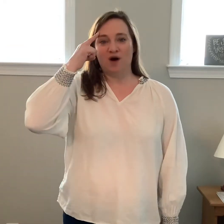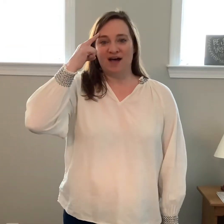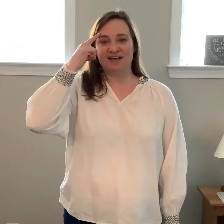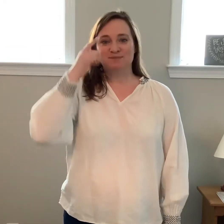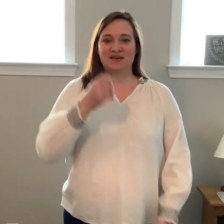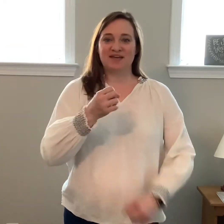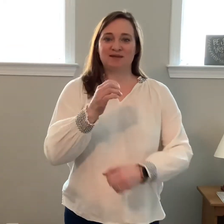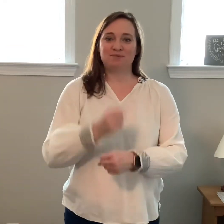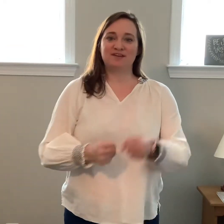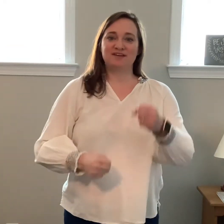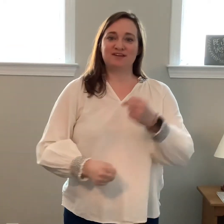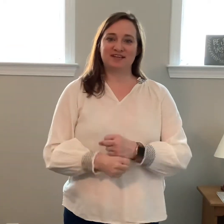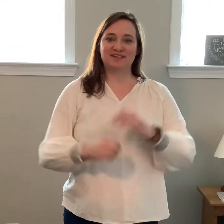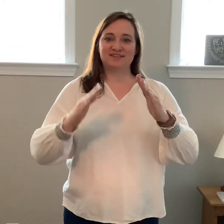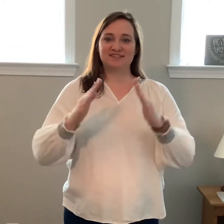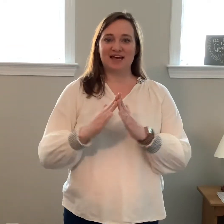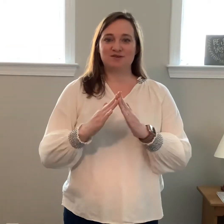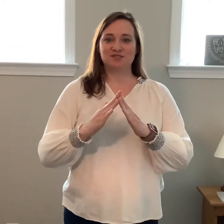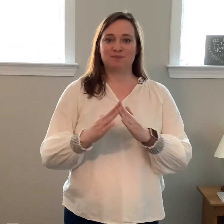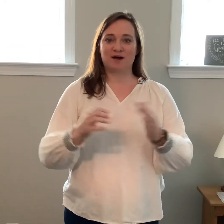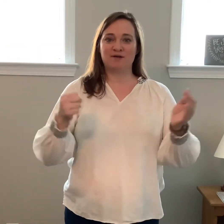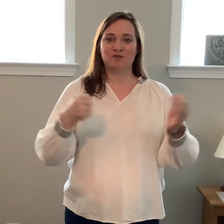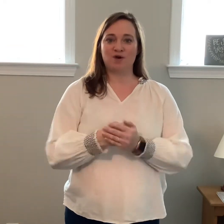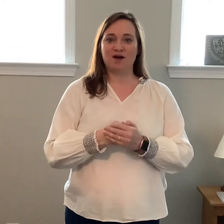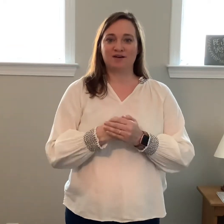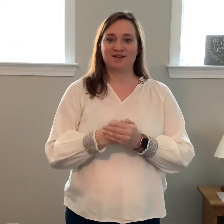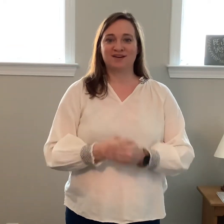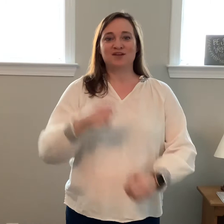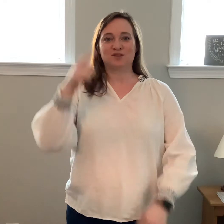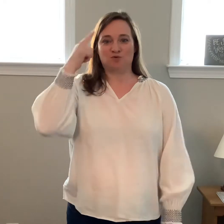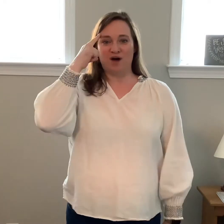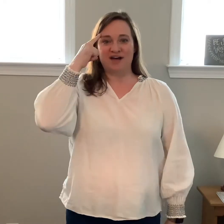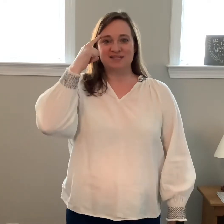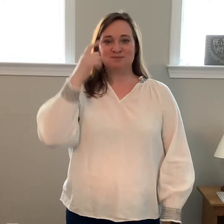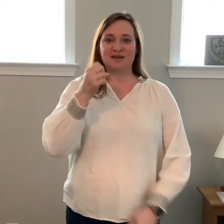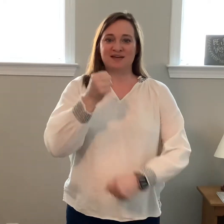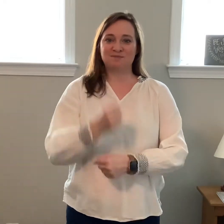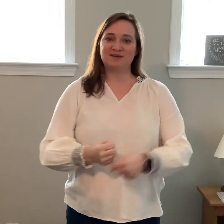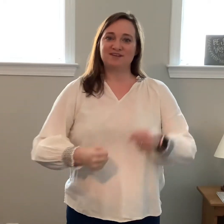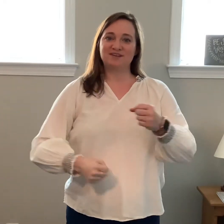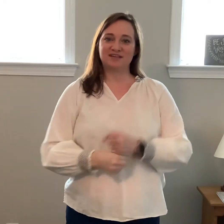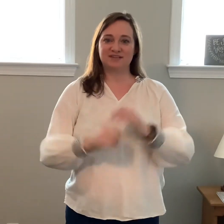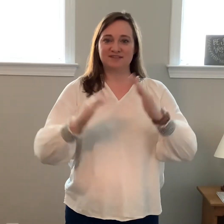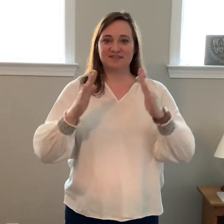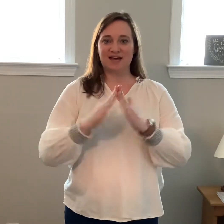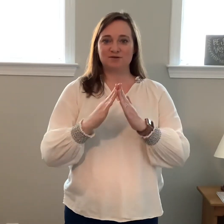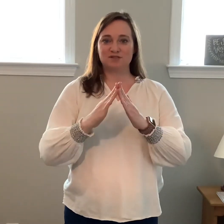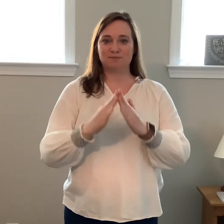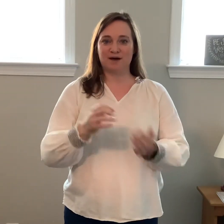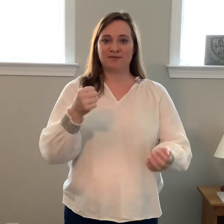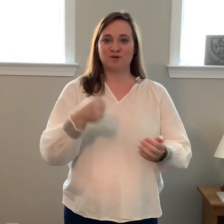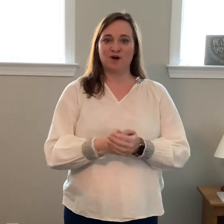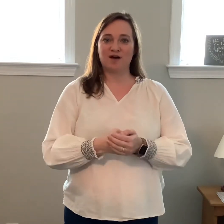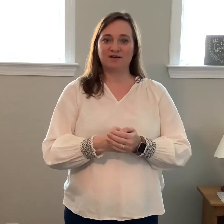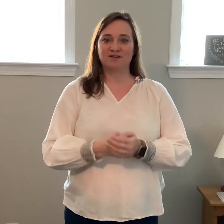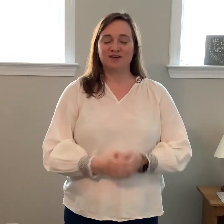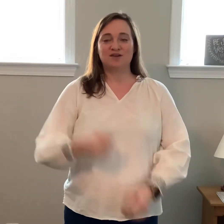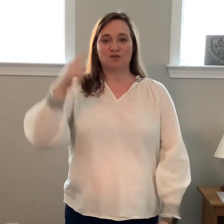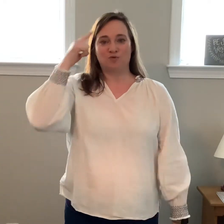wise man built his house upon the rock. The wise man built his house upon the rock. The